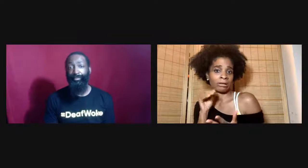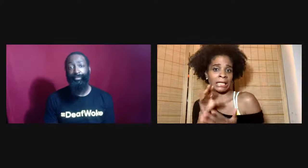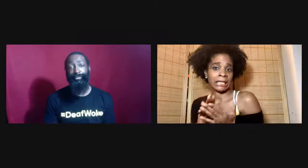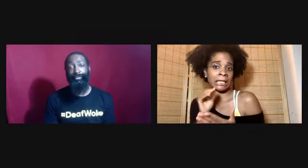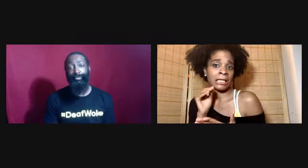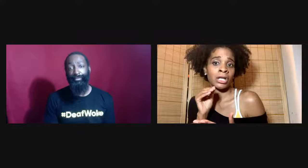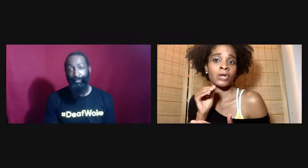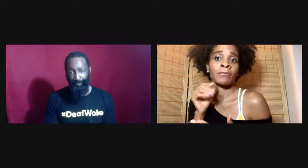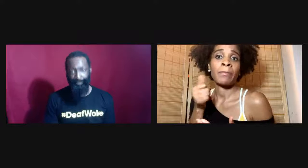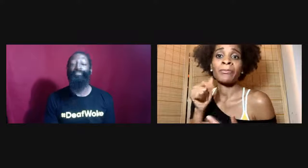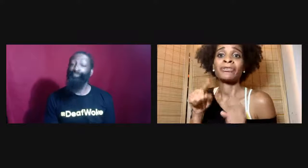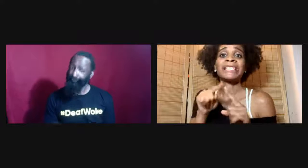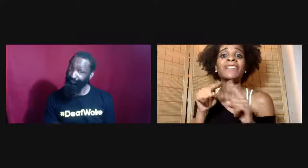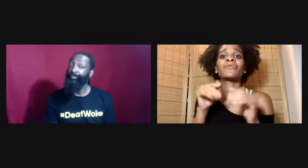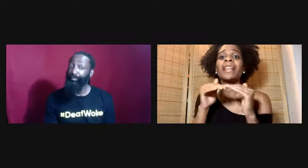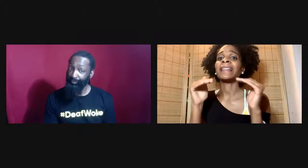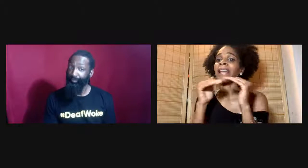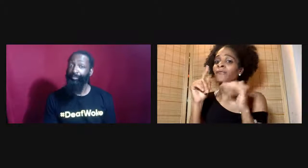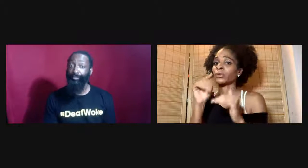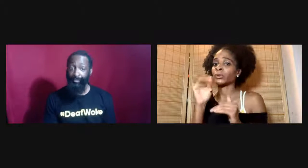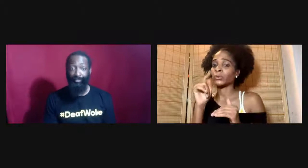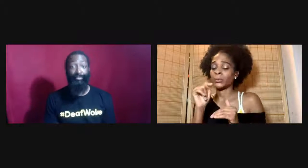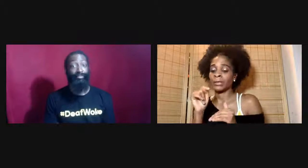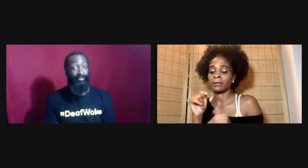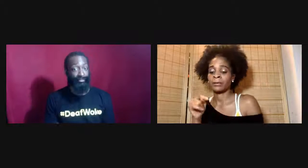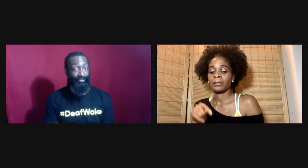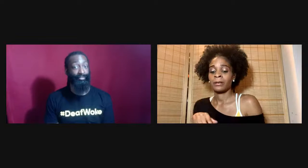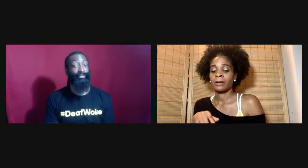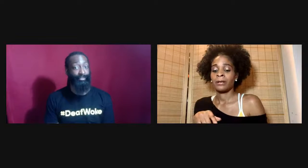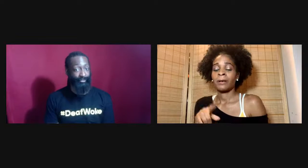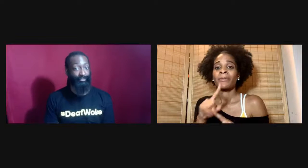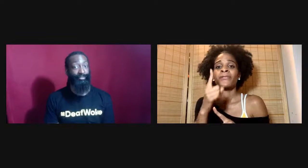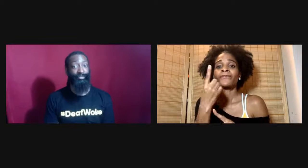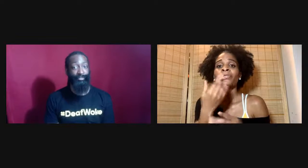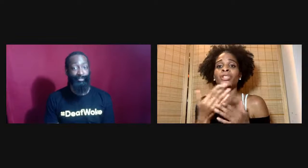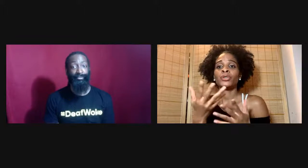Well, how to start a business, I would say just learn.